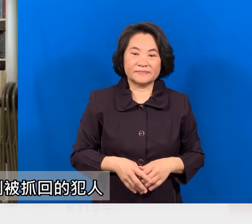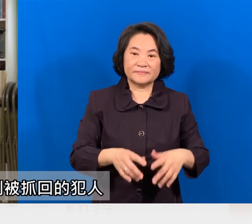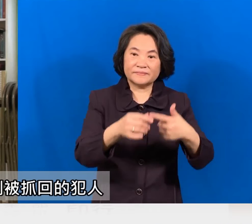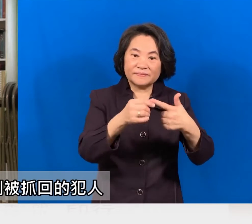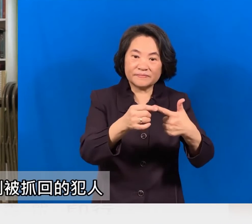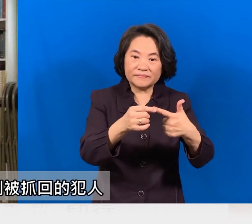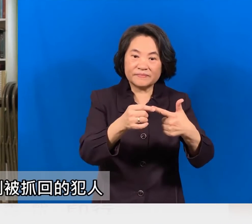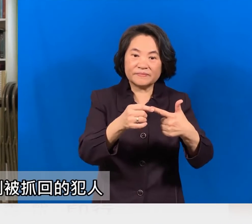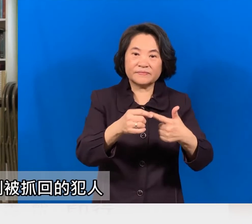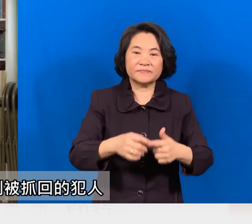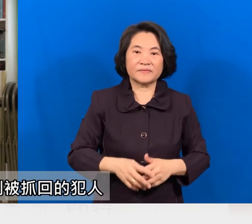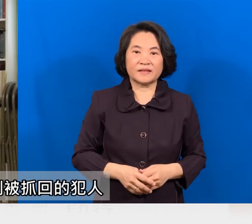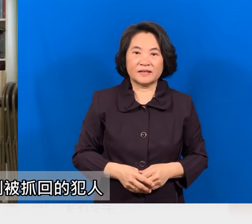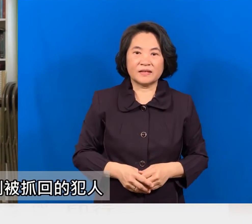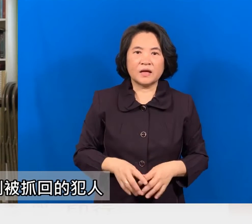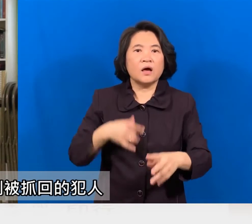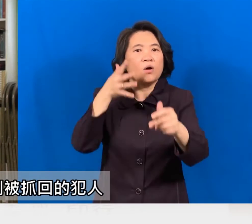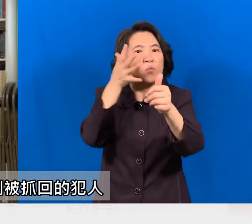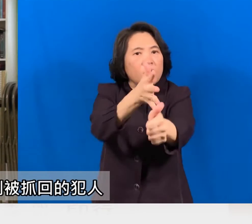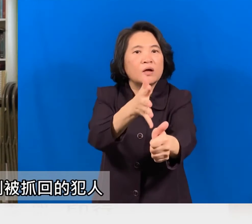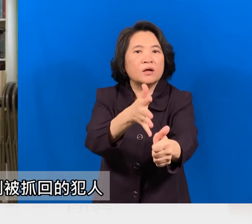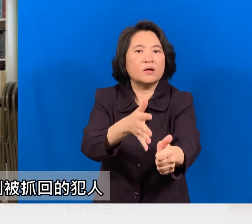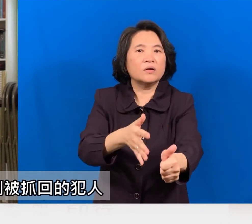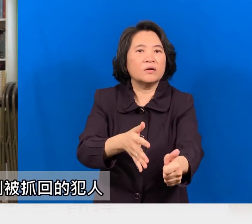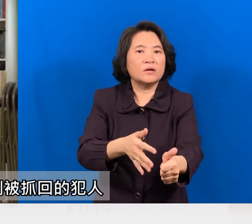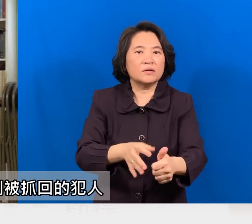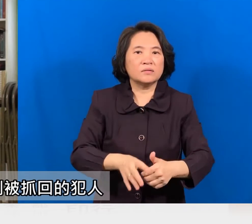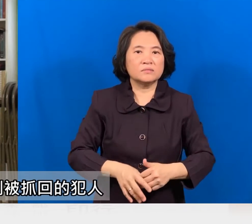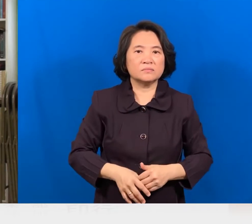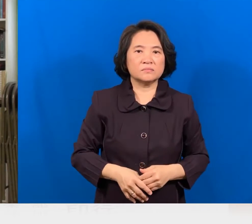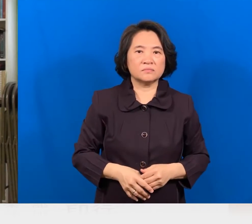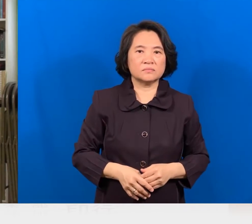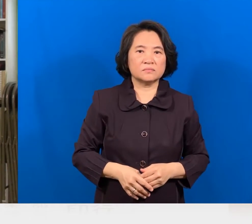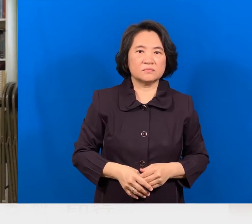6. A policeman asks a suspect who has just been brought in.